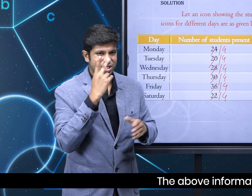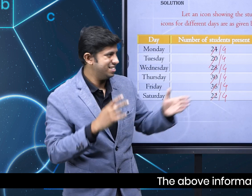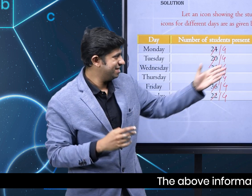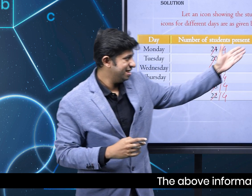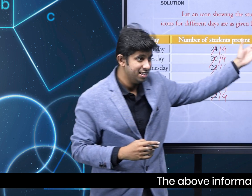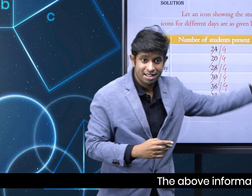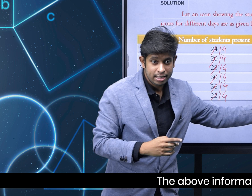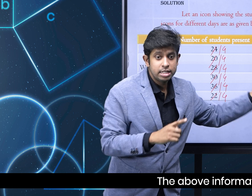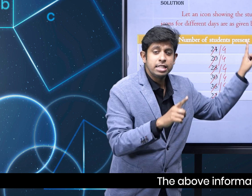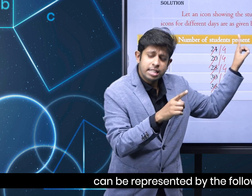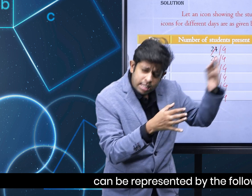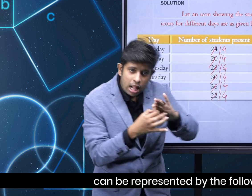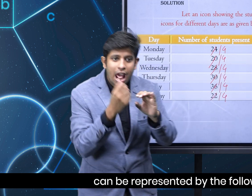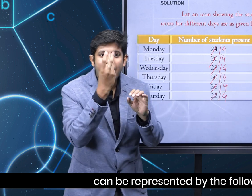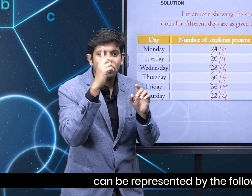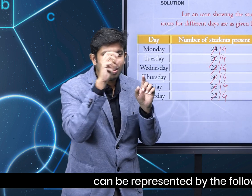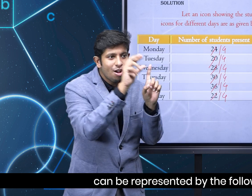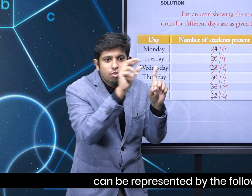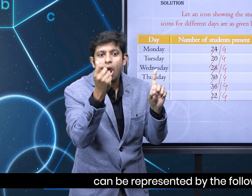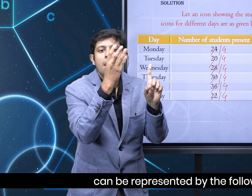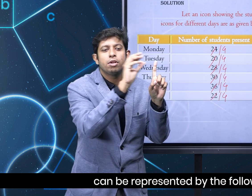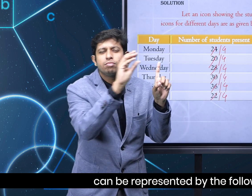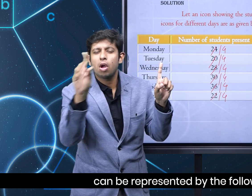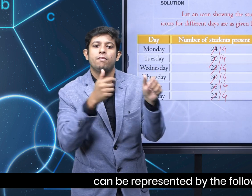The above information can be represented by the following pictograph.